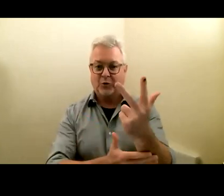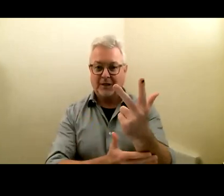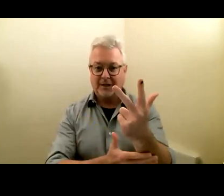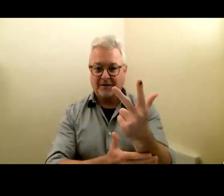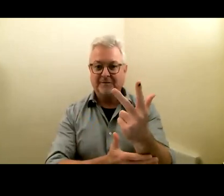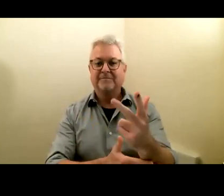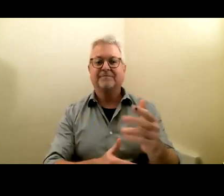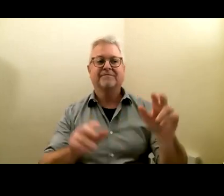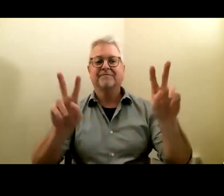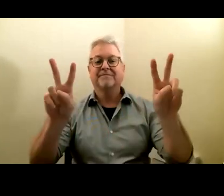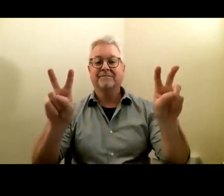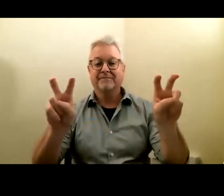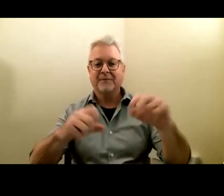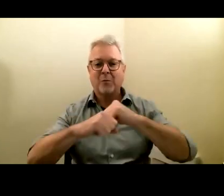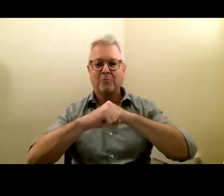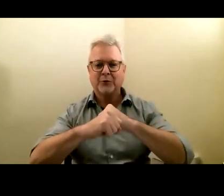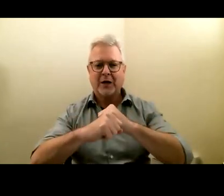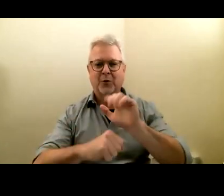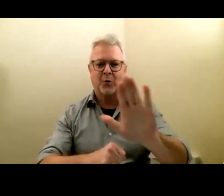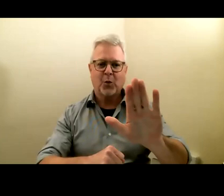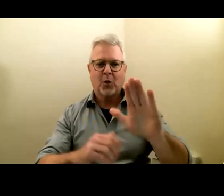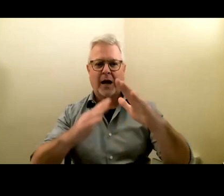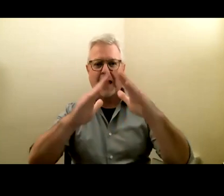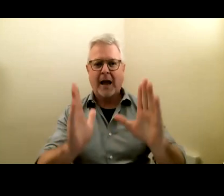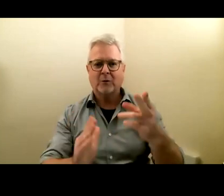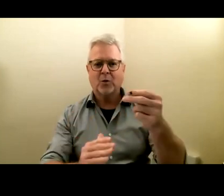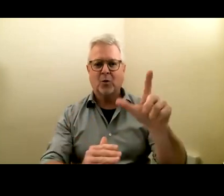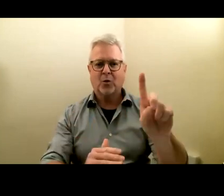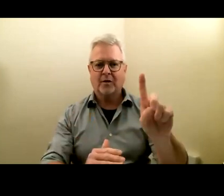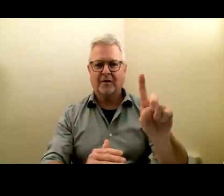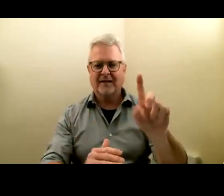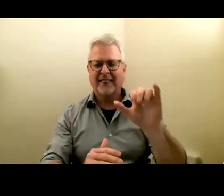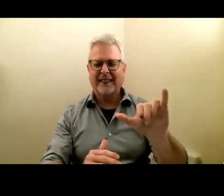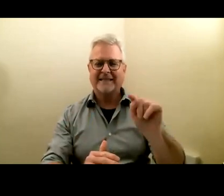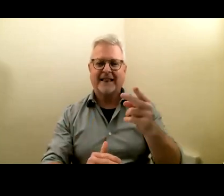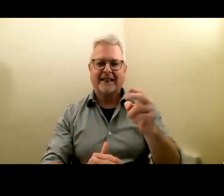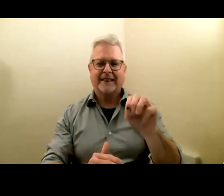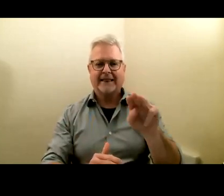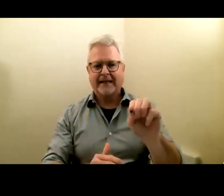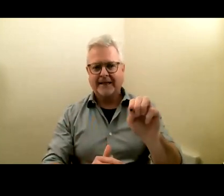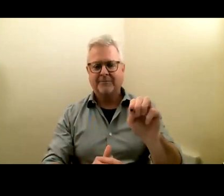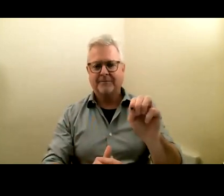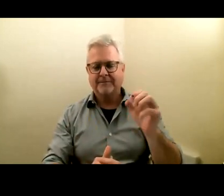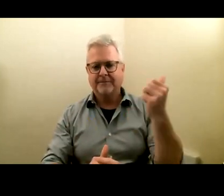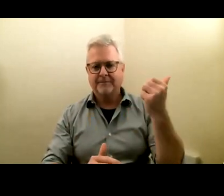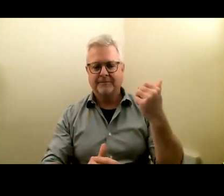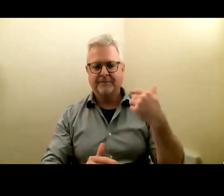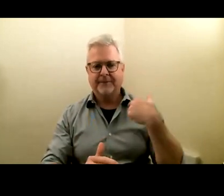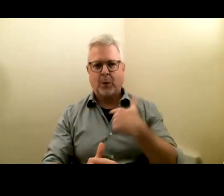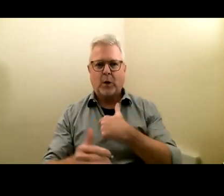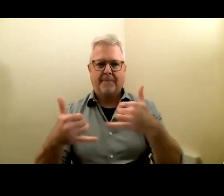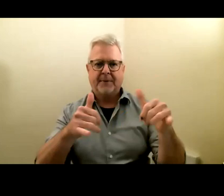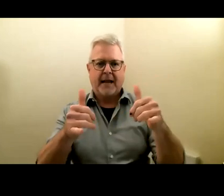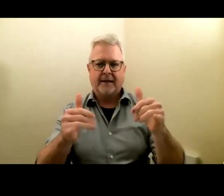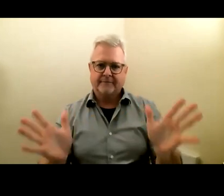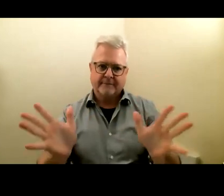that. In phase 3, it's protect your household. That's the